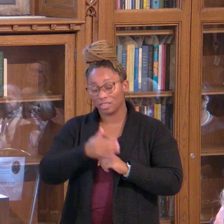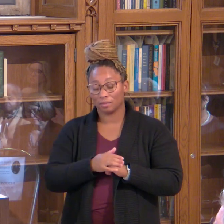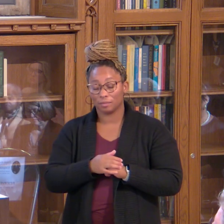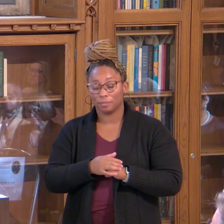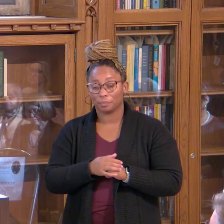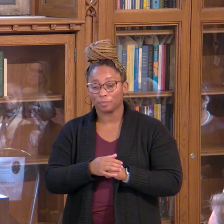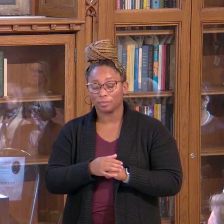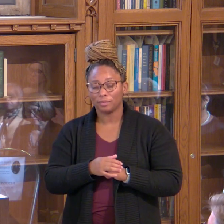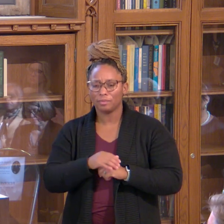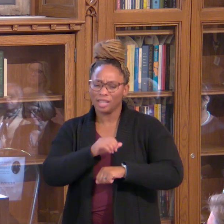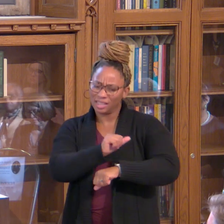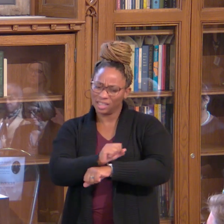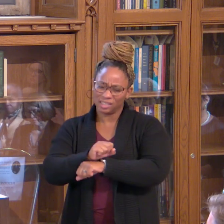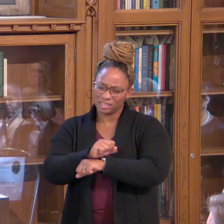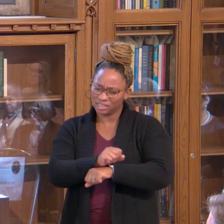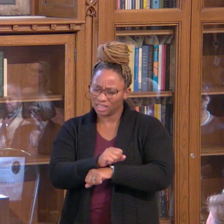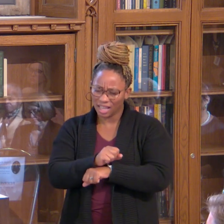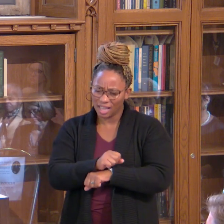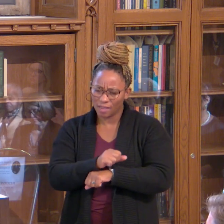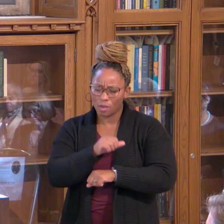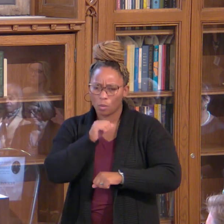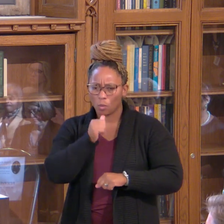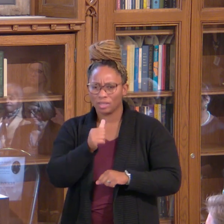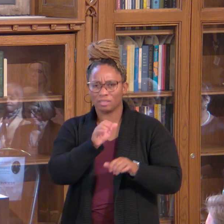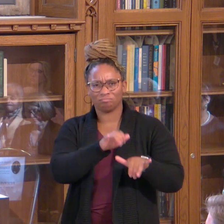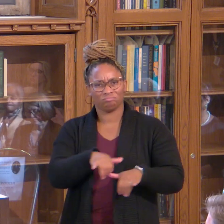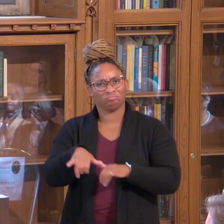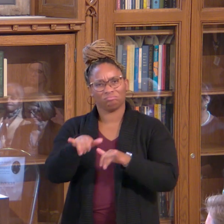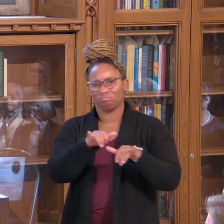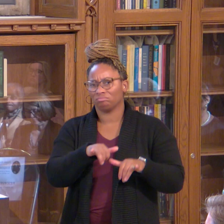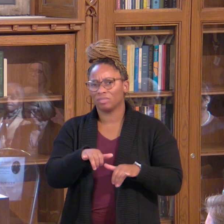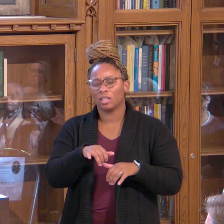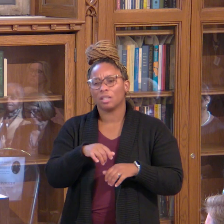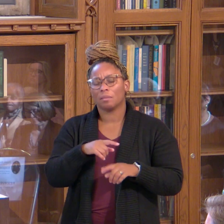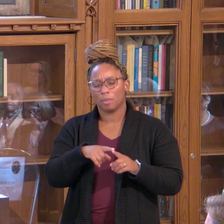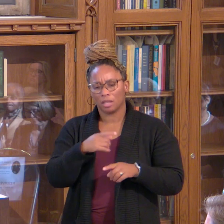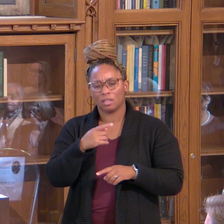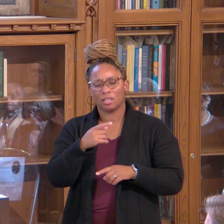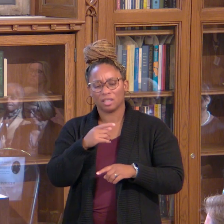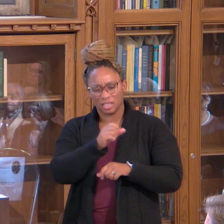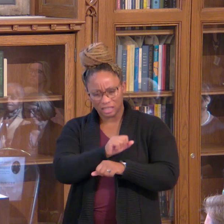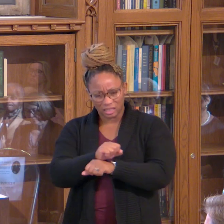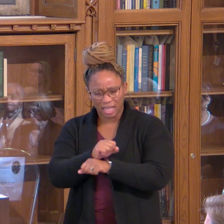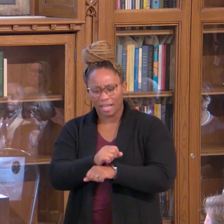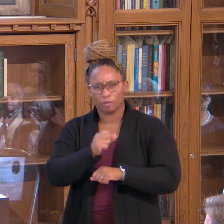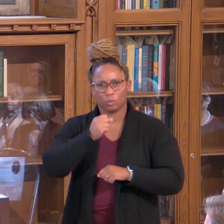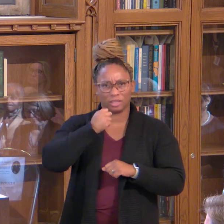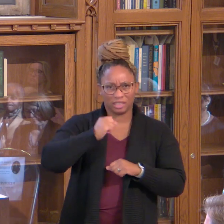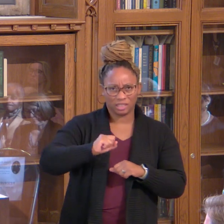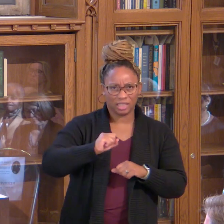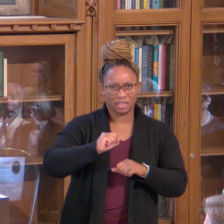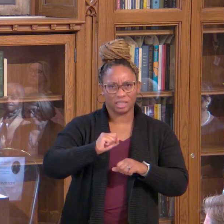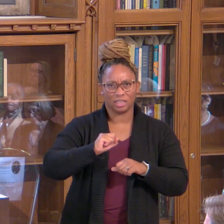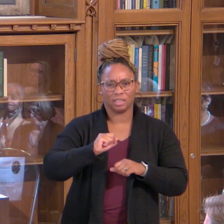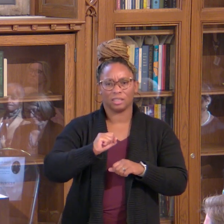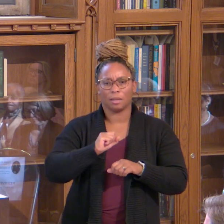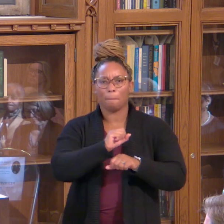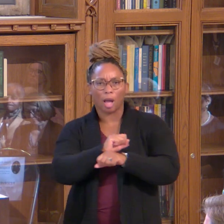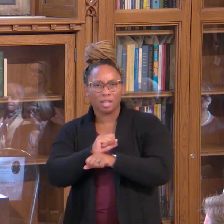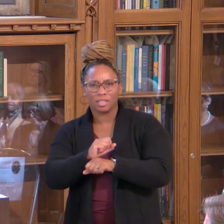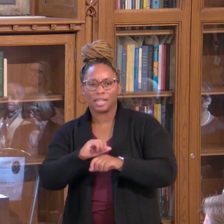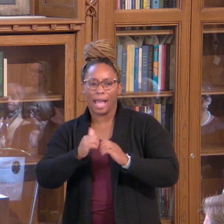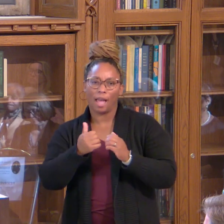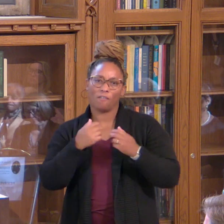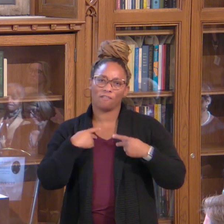was the slave experience monolithic monolithic but the enslaved did res resist bondage and they did so in a number of ways